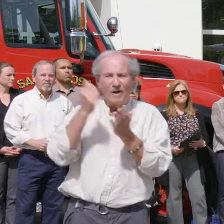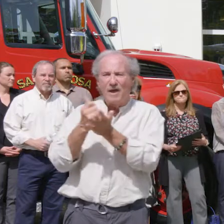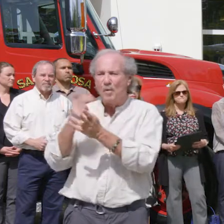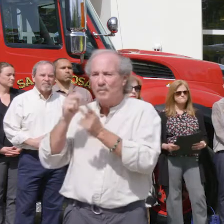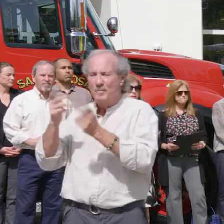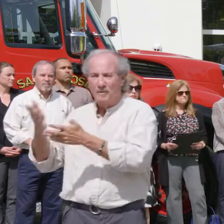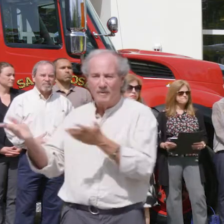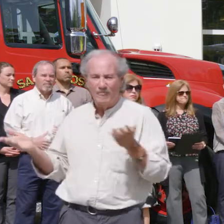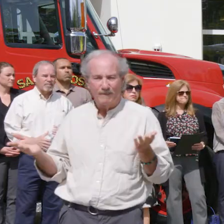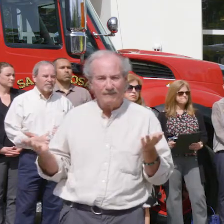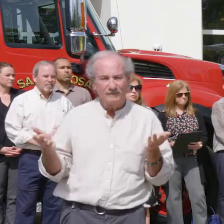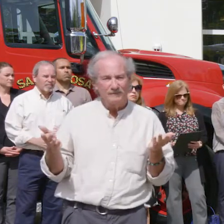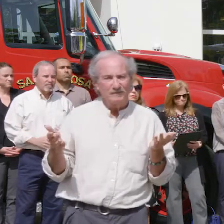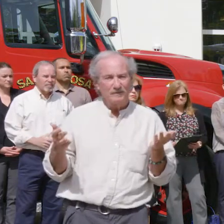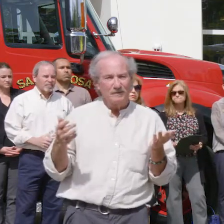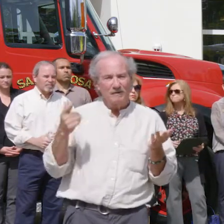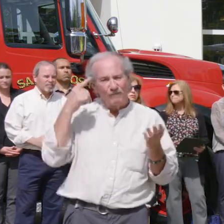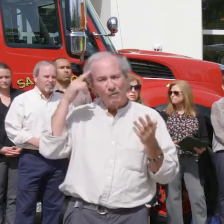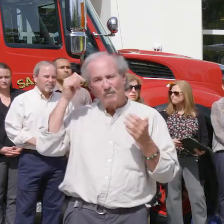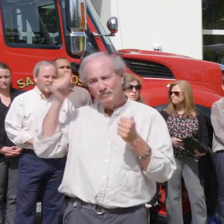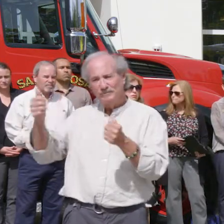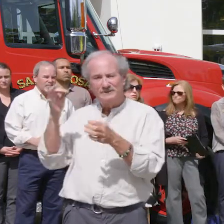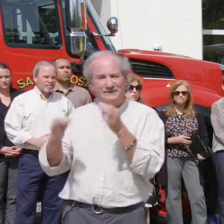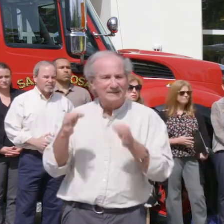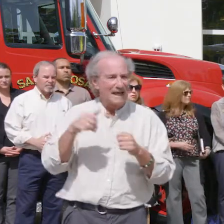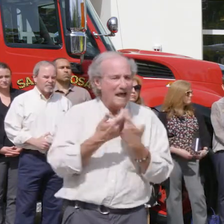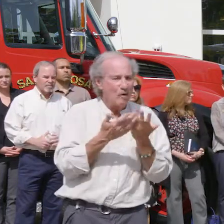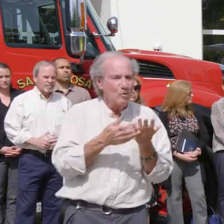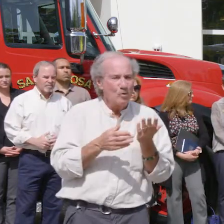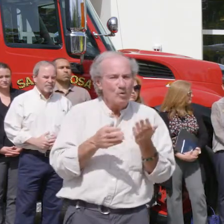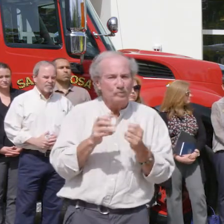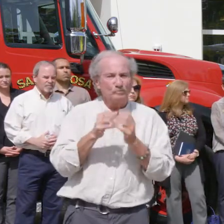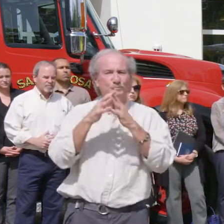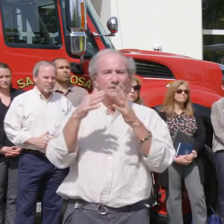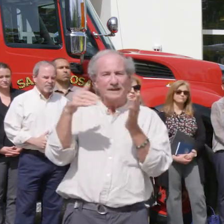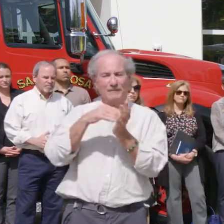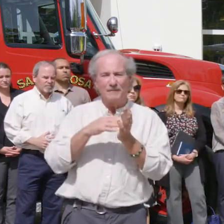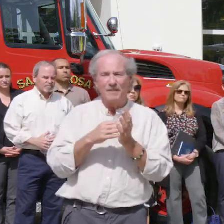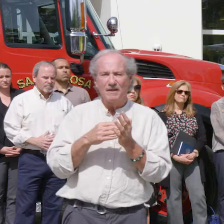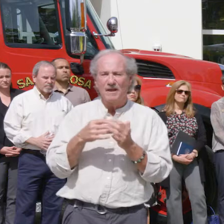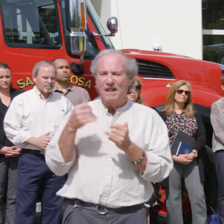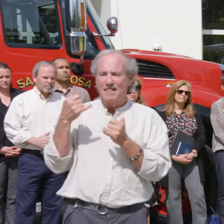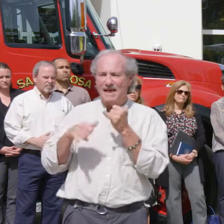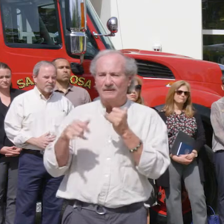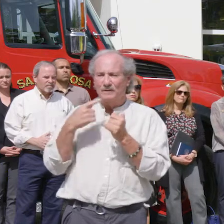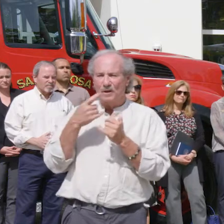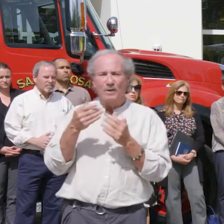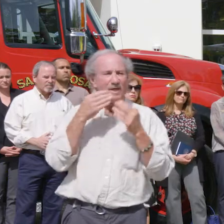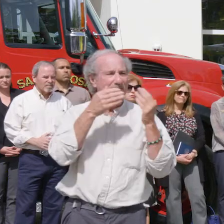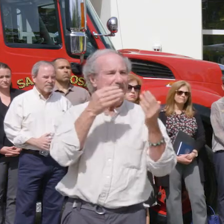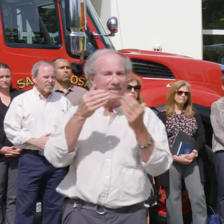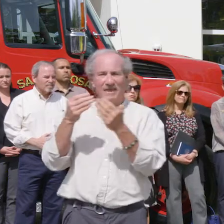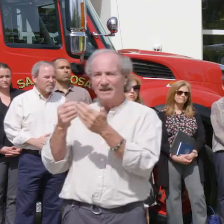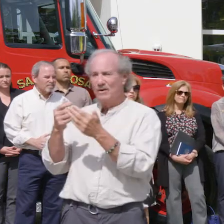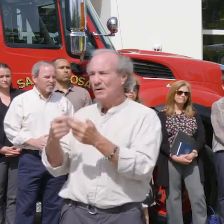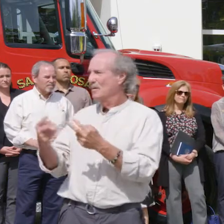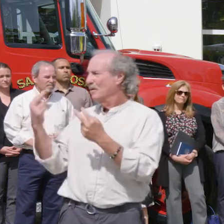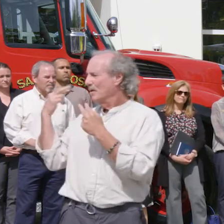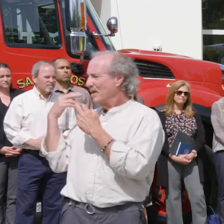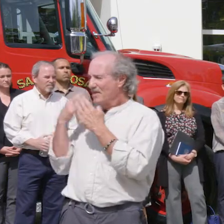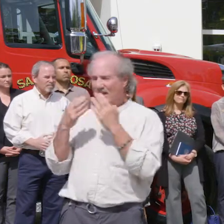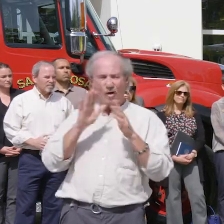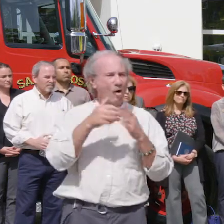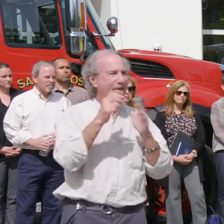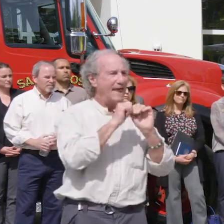survivors make decisions to rebuild. So still, finally, I want to thank everybody behind me, all